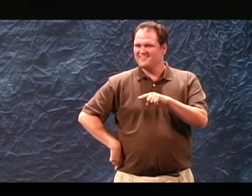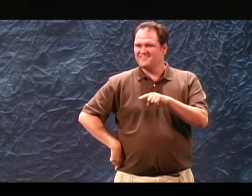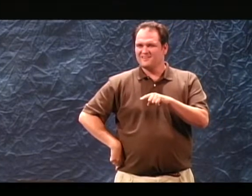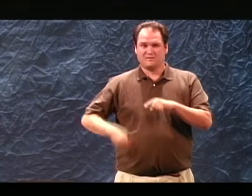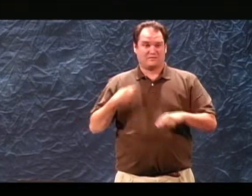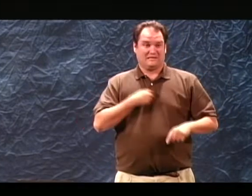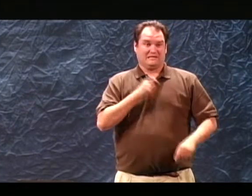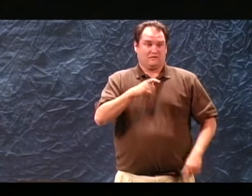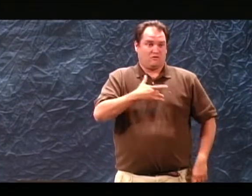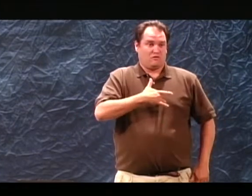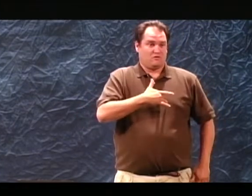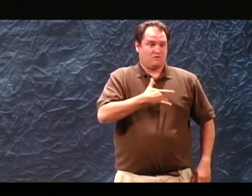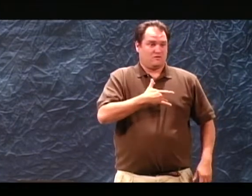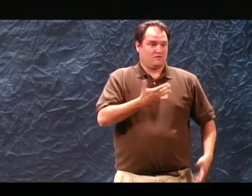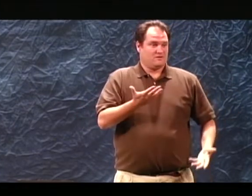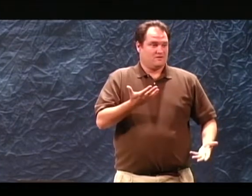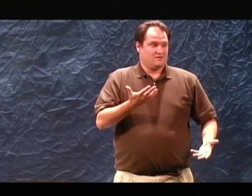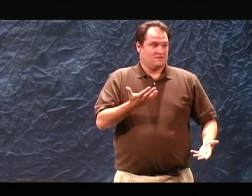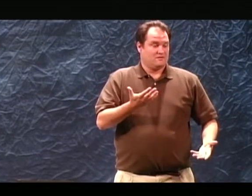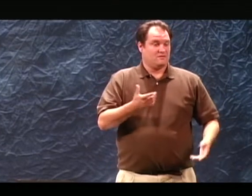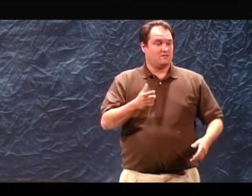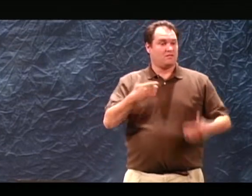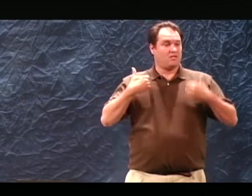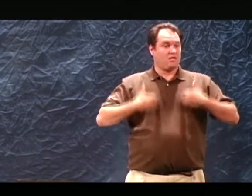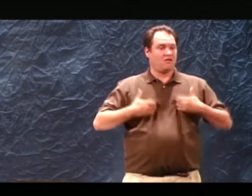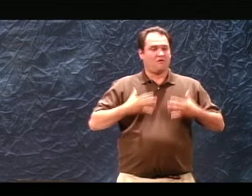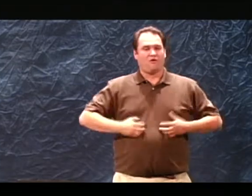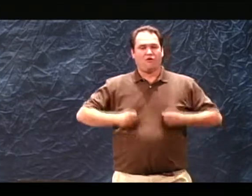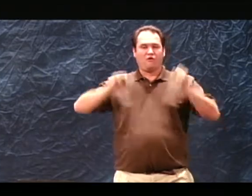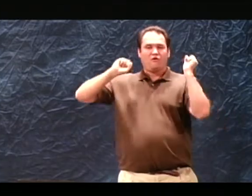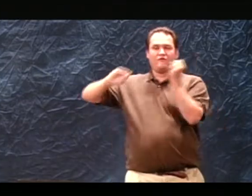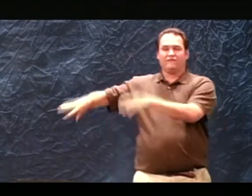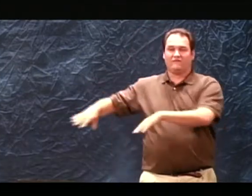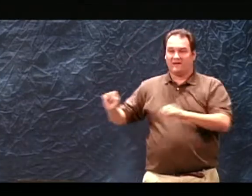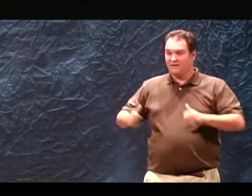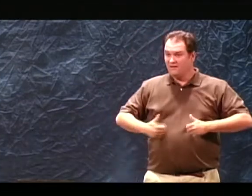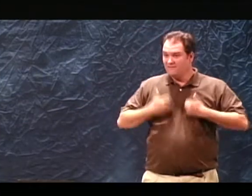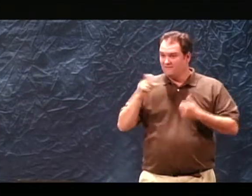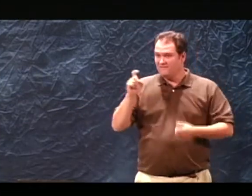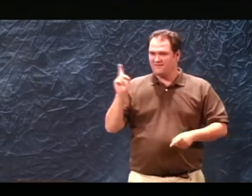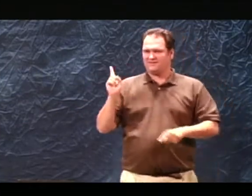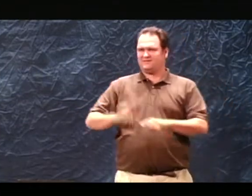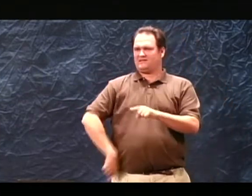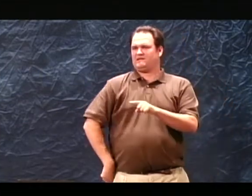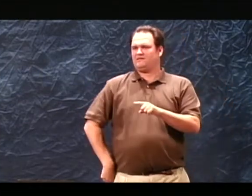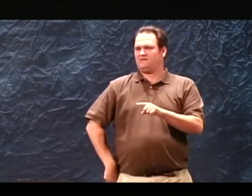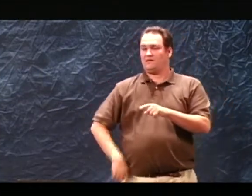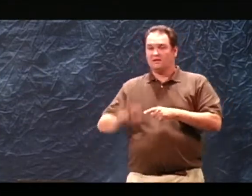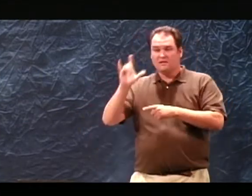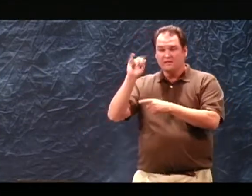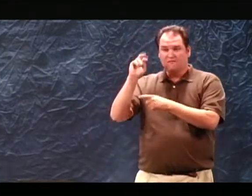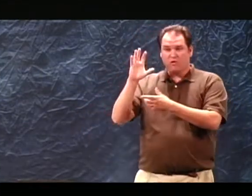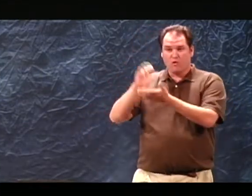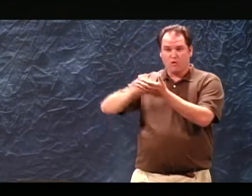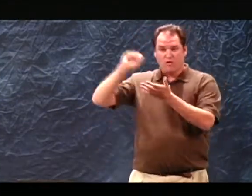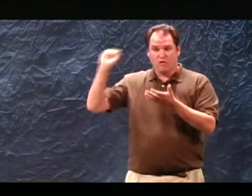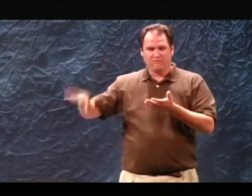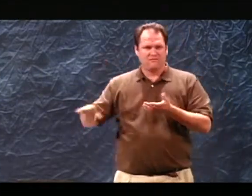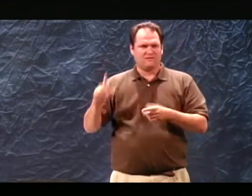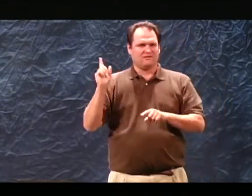lost our hearts we need arms we couldn't live without our loss or